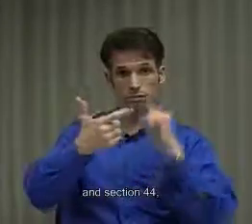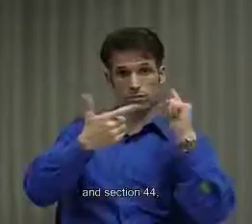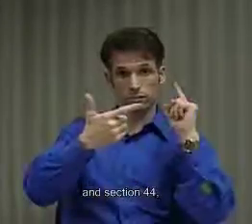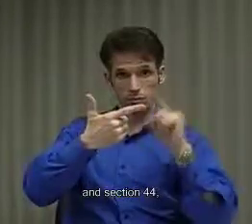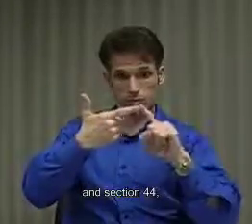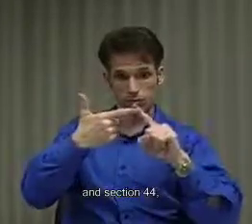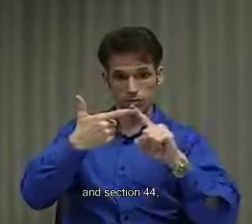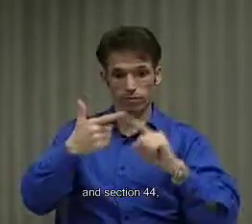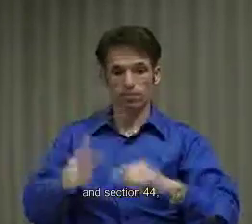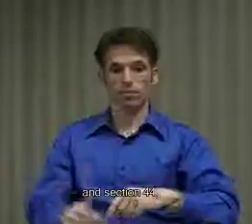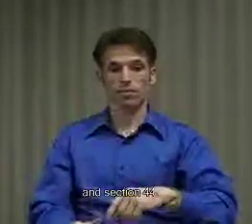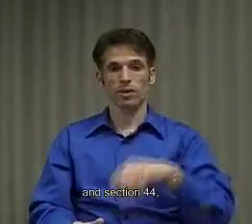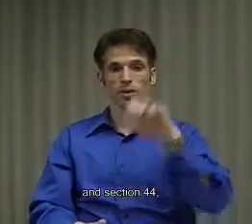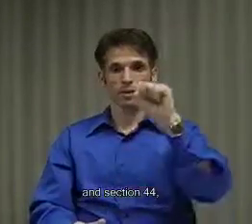and Section 44,